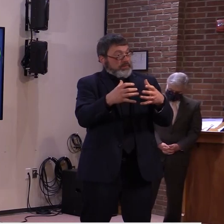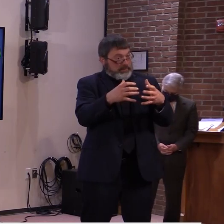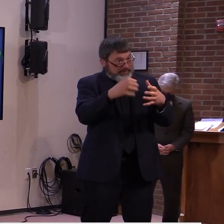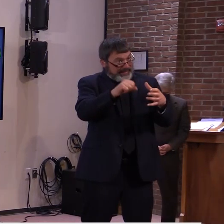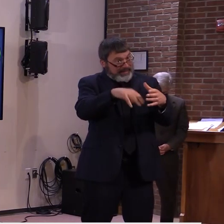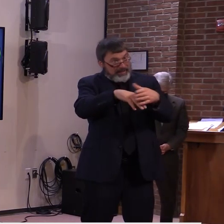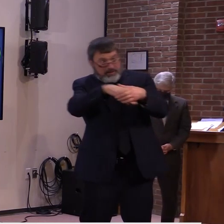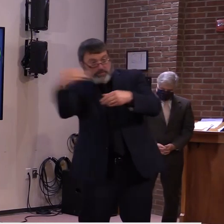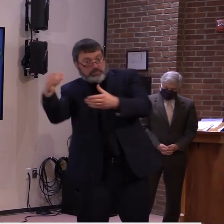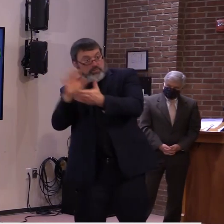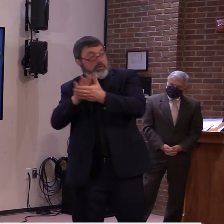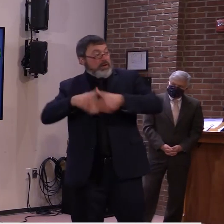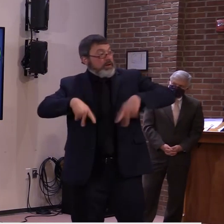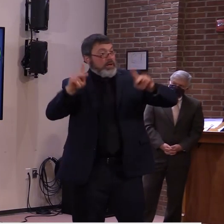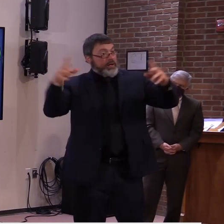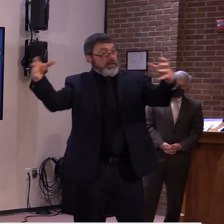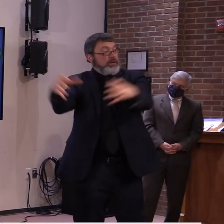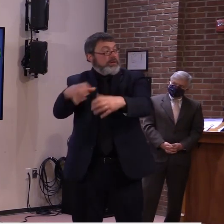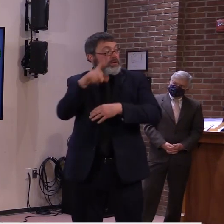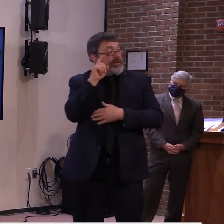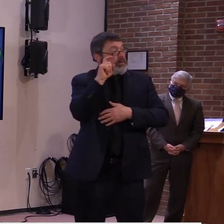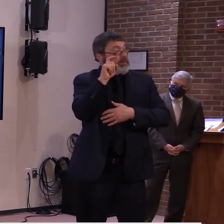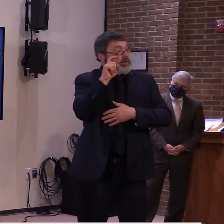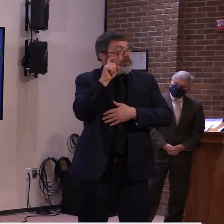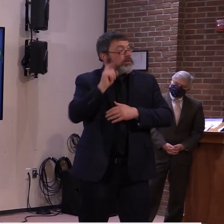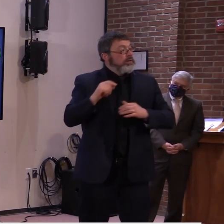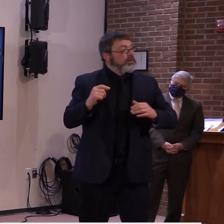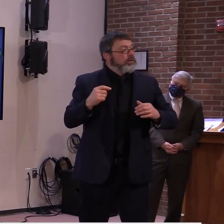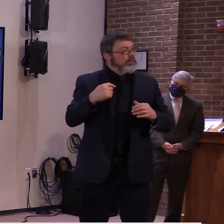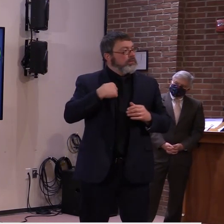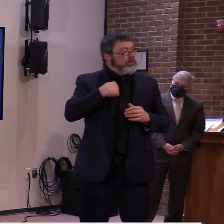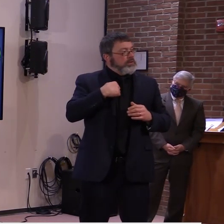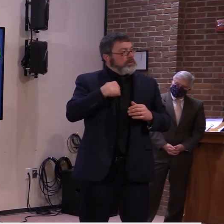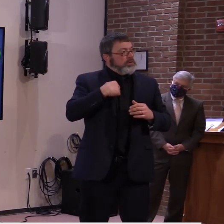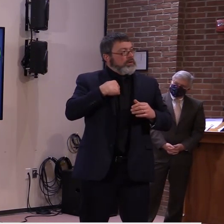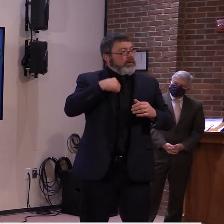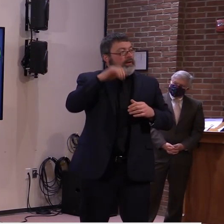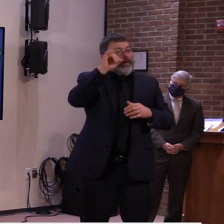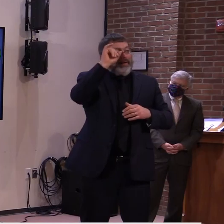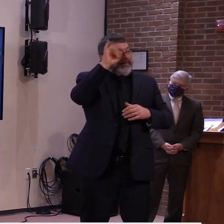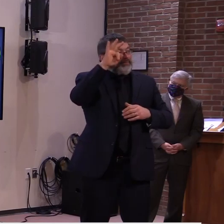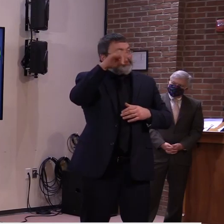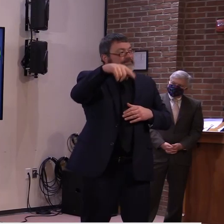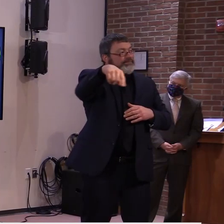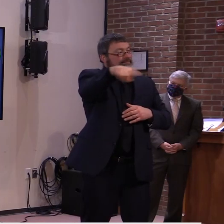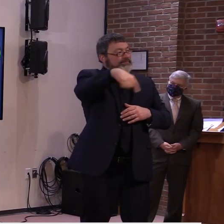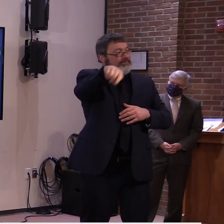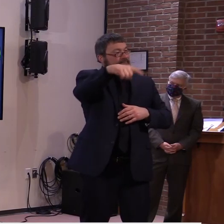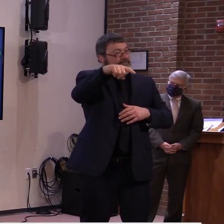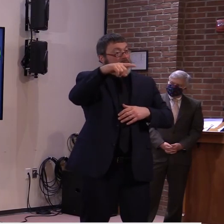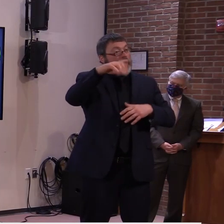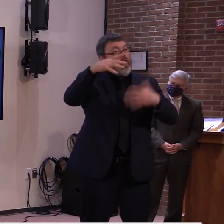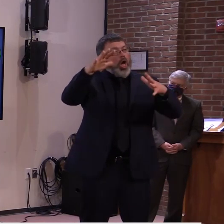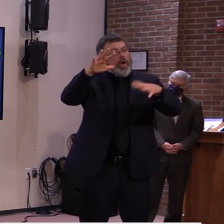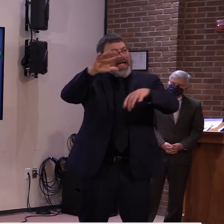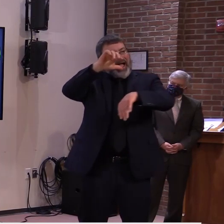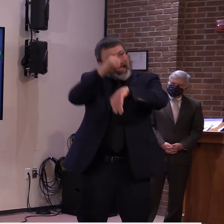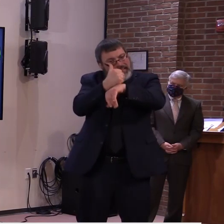permit the gathering through what we call pre-established pods, as long as they're related to education and